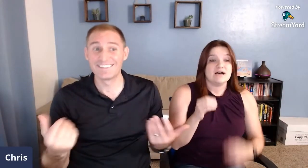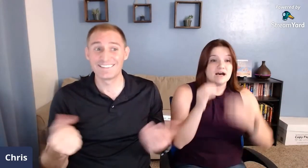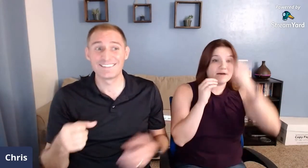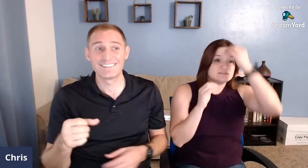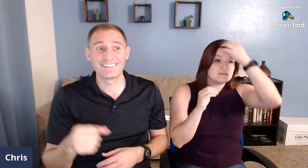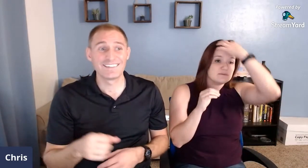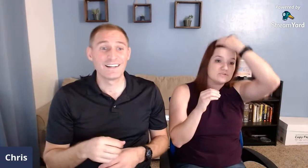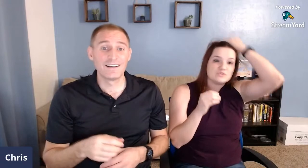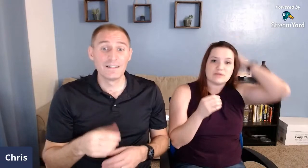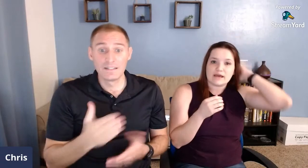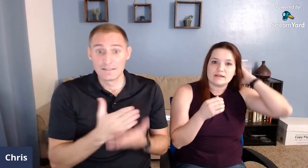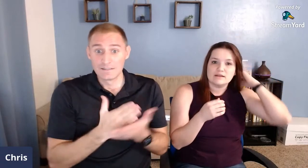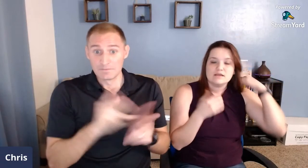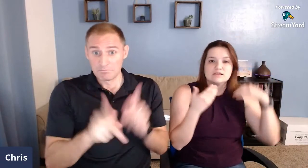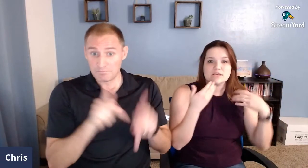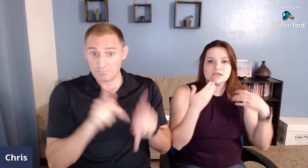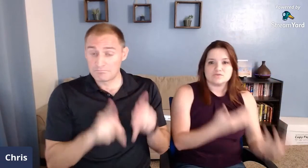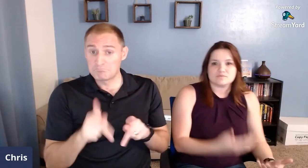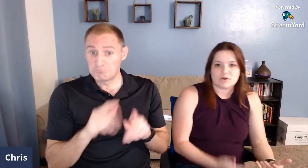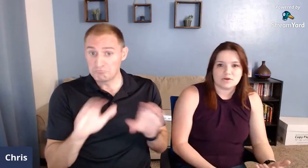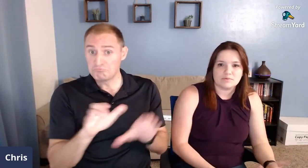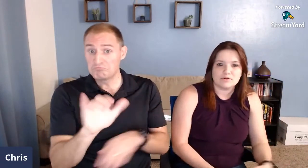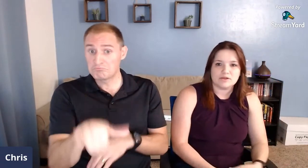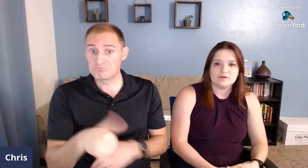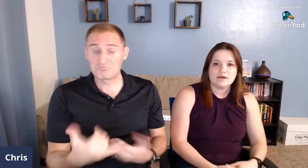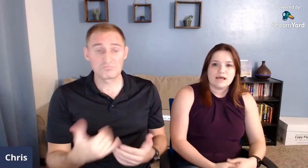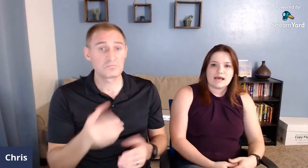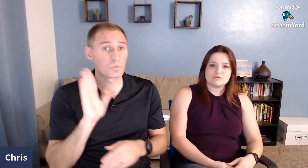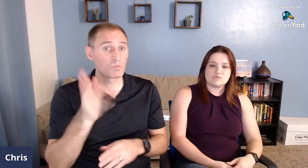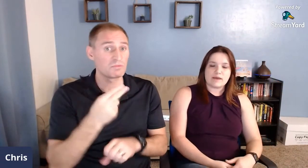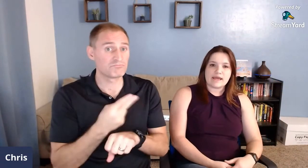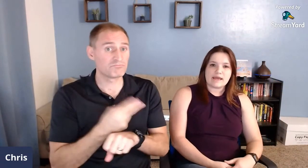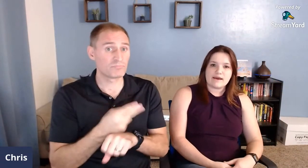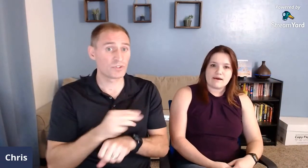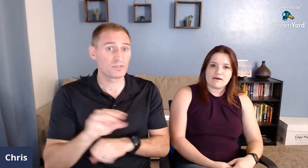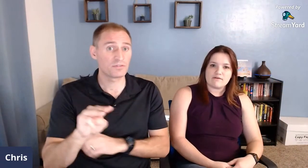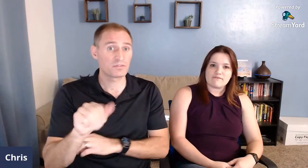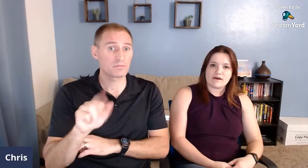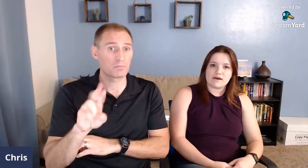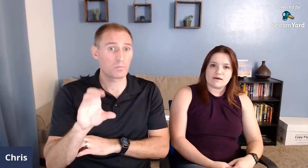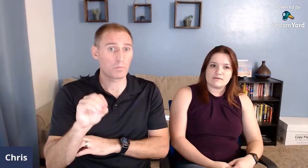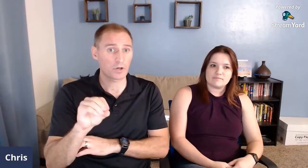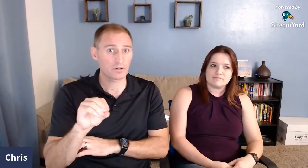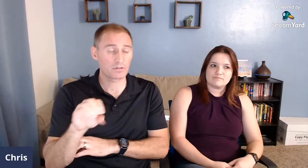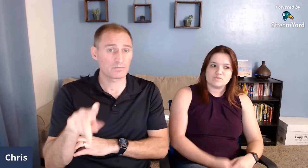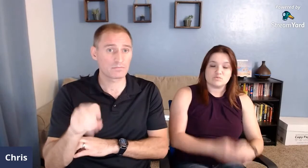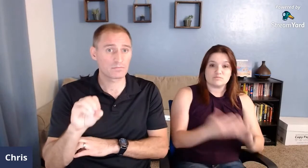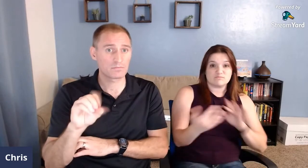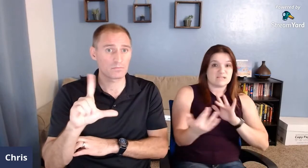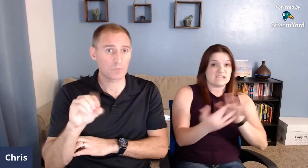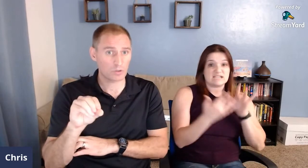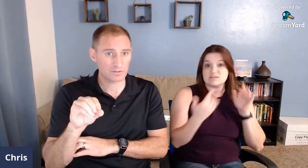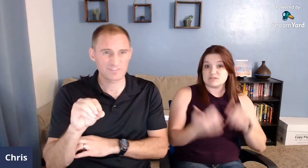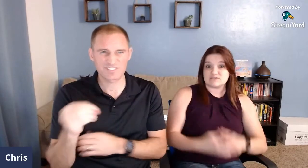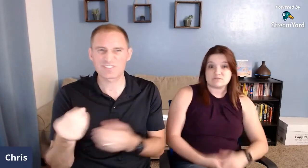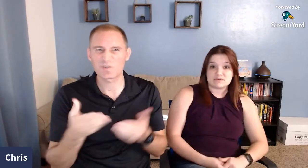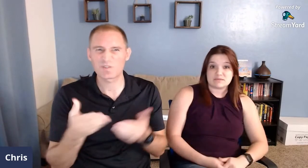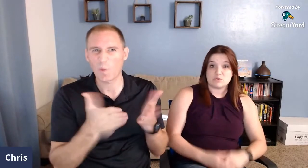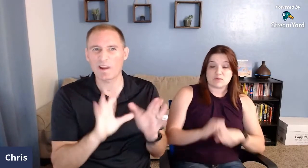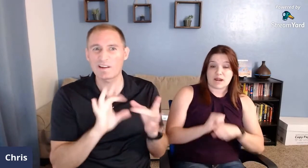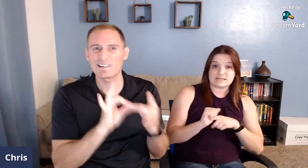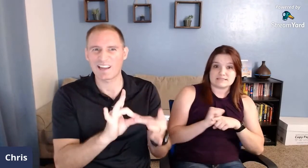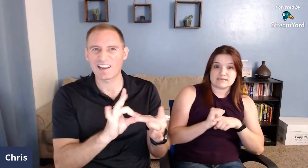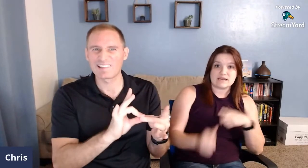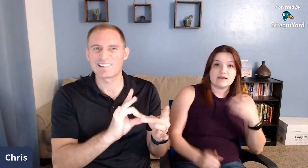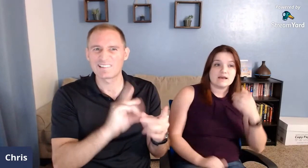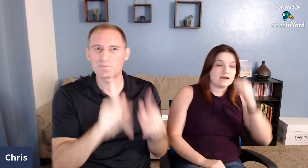Polo. Some people do that. They use Marco Polo as a way of connecting with different